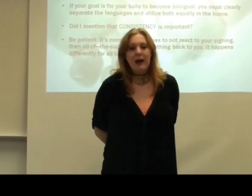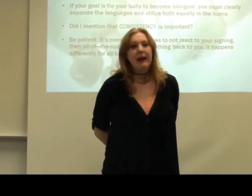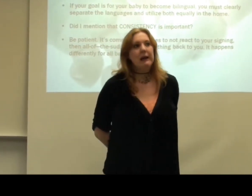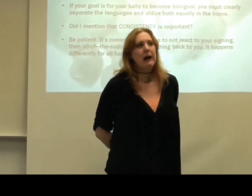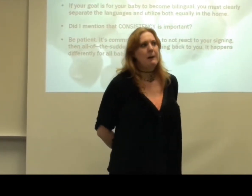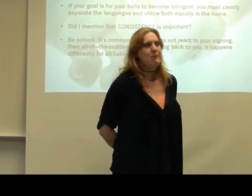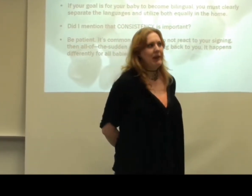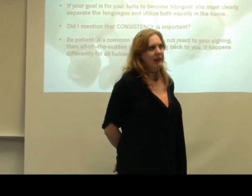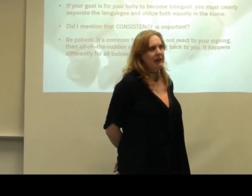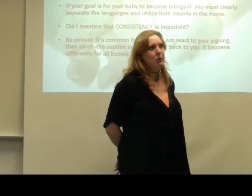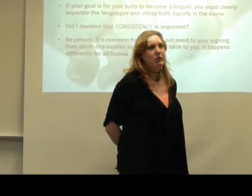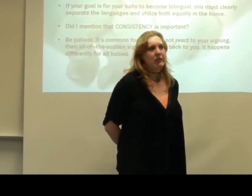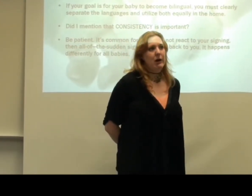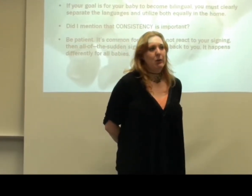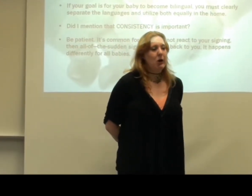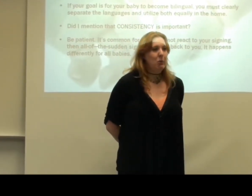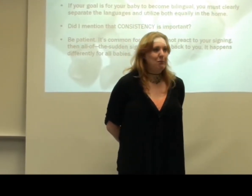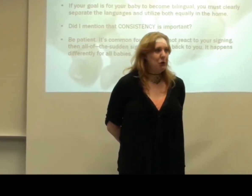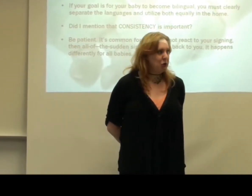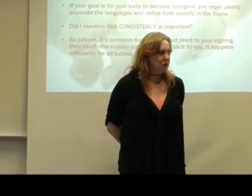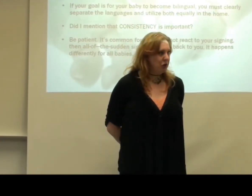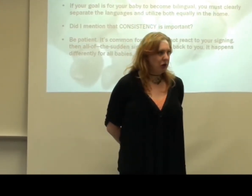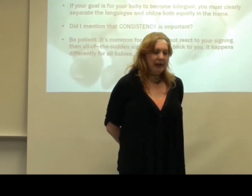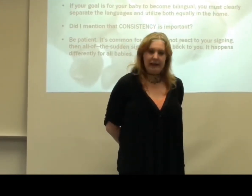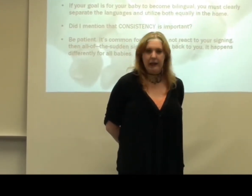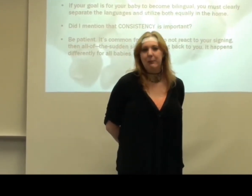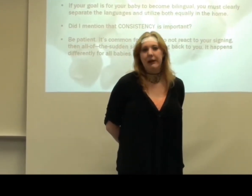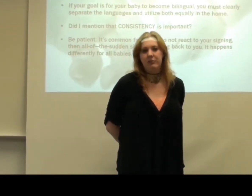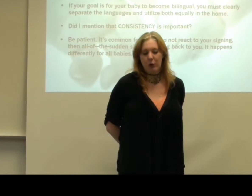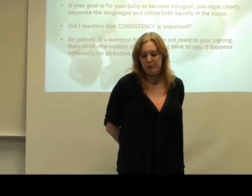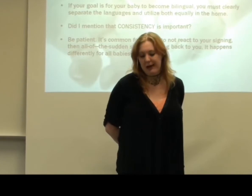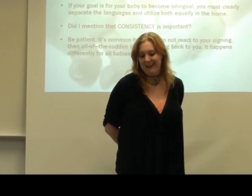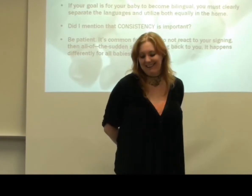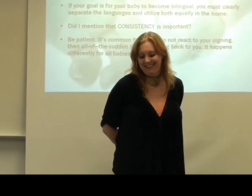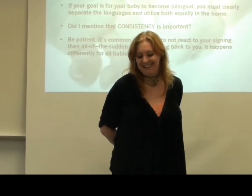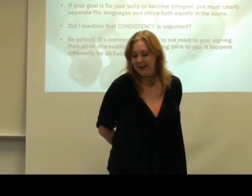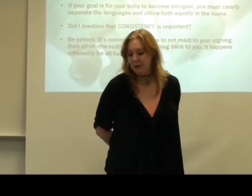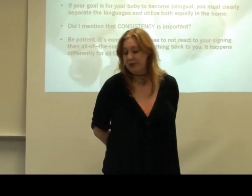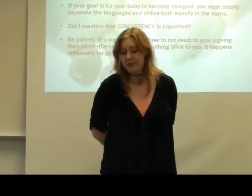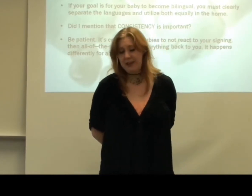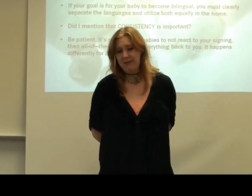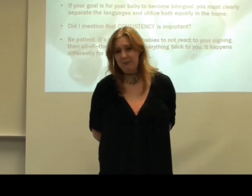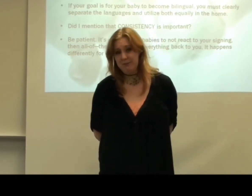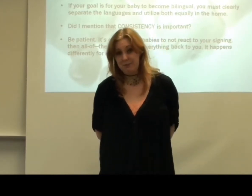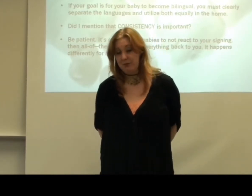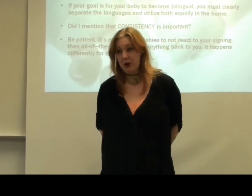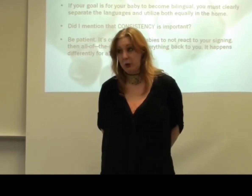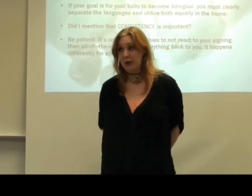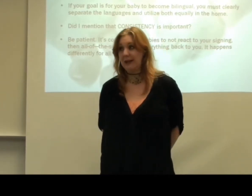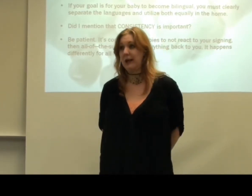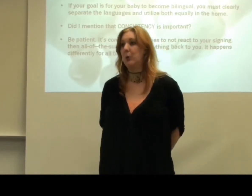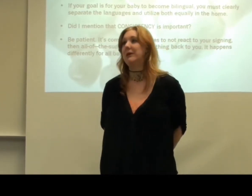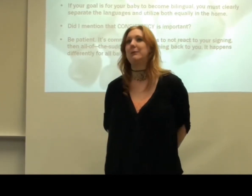Anyway, he was a beautiful guinea pig for me that he very quickly opened up